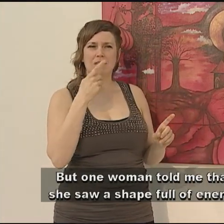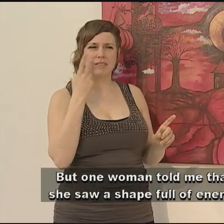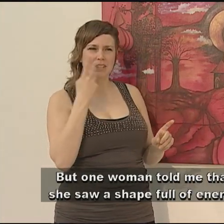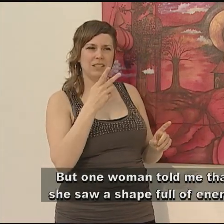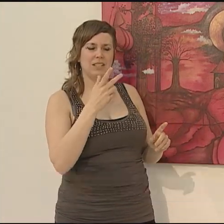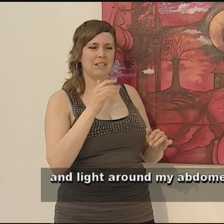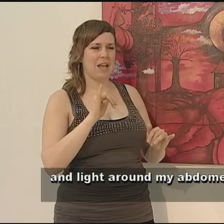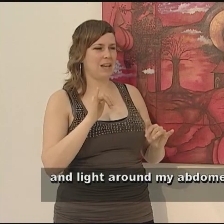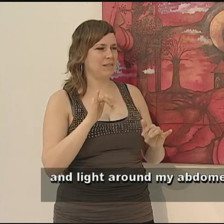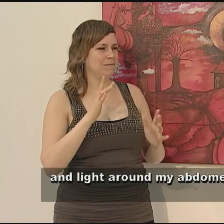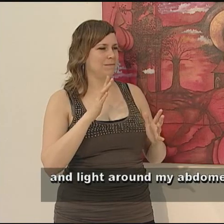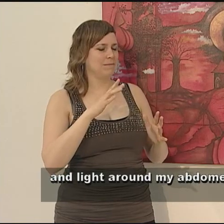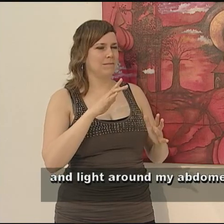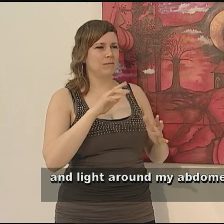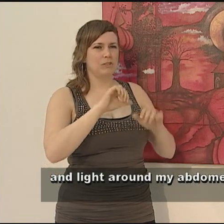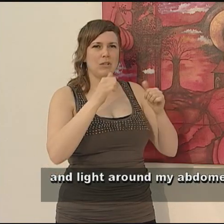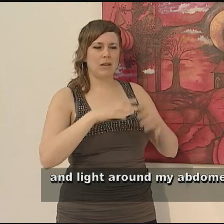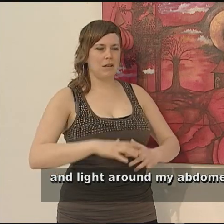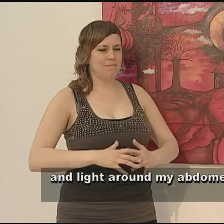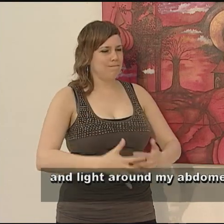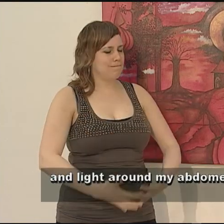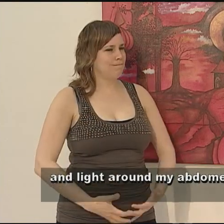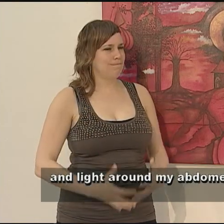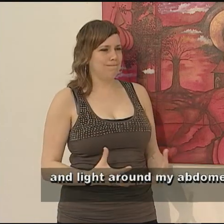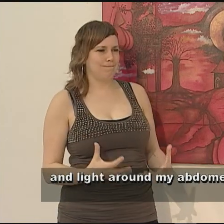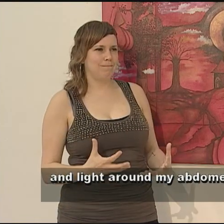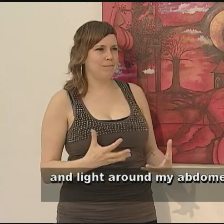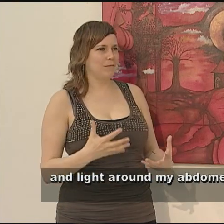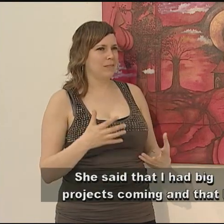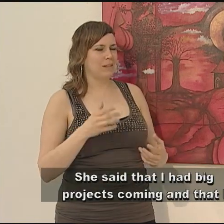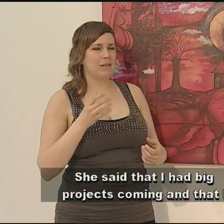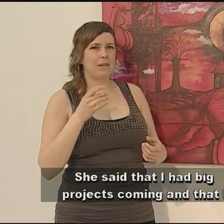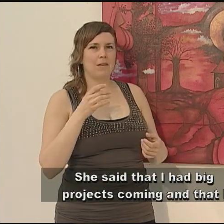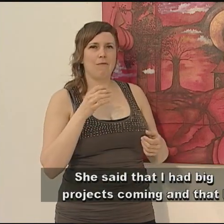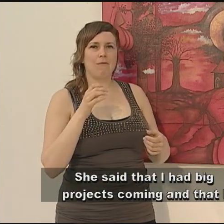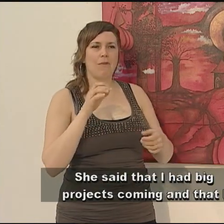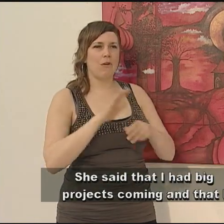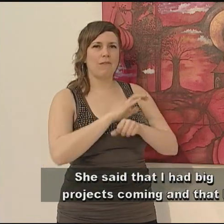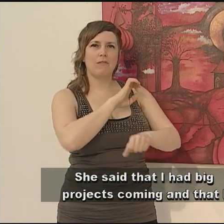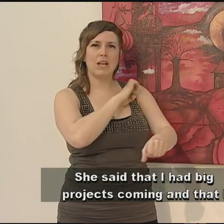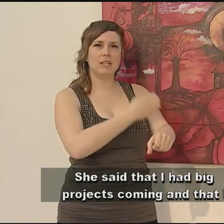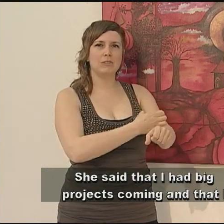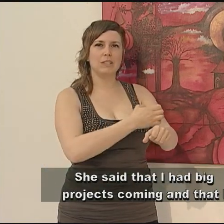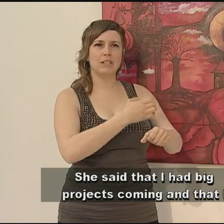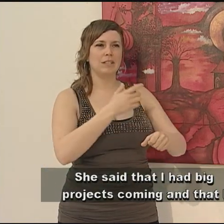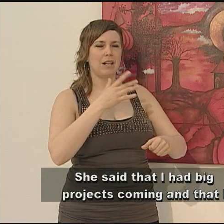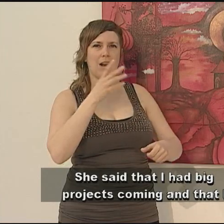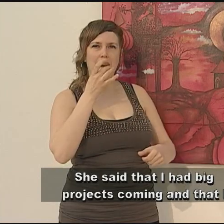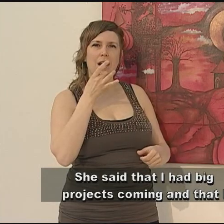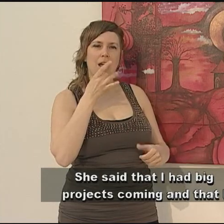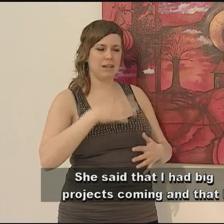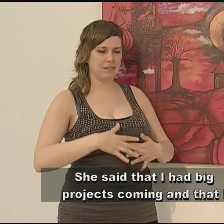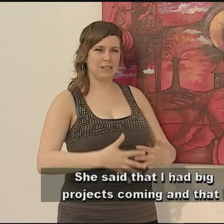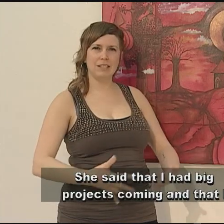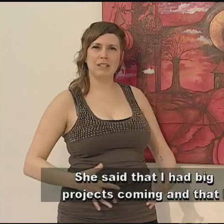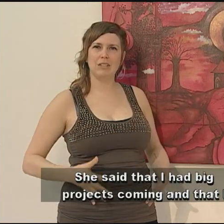shape full of energy and light around my abdomen. She said that I had big projects